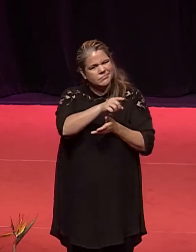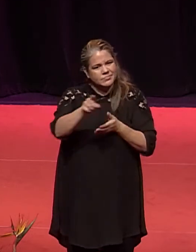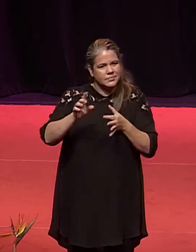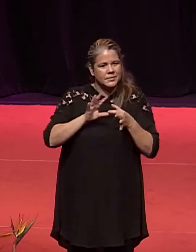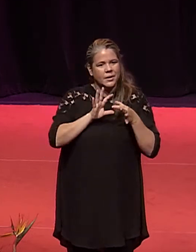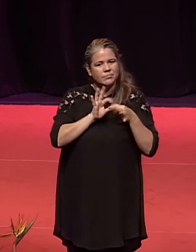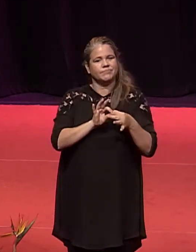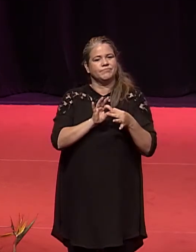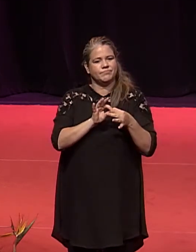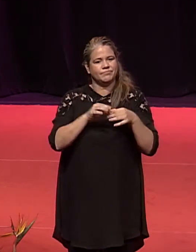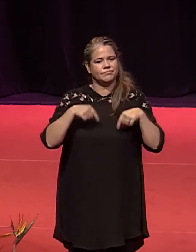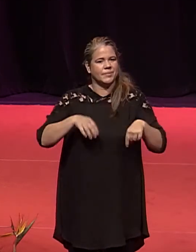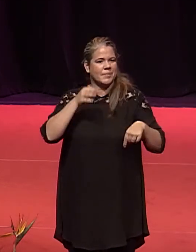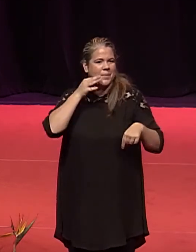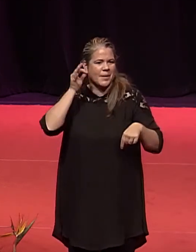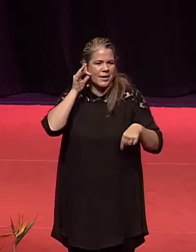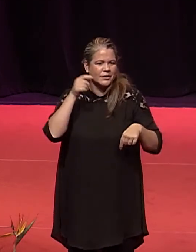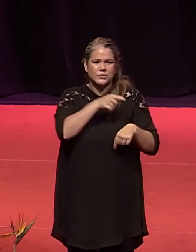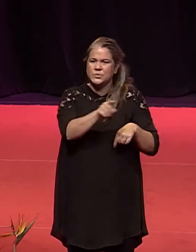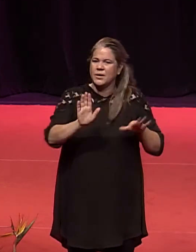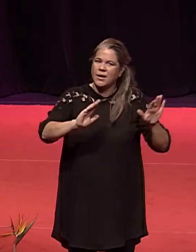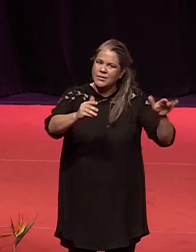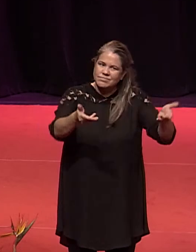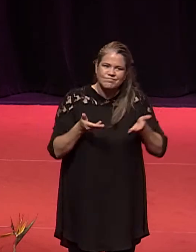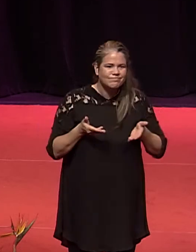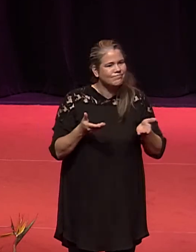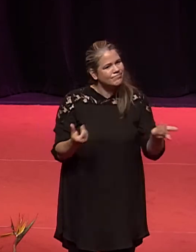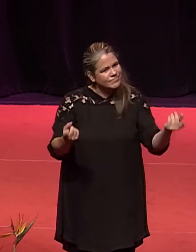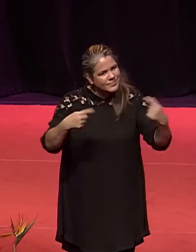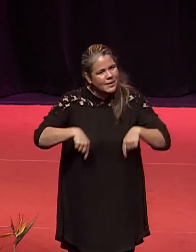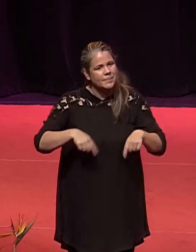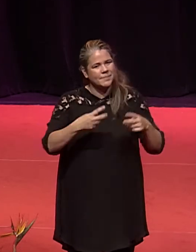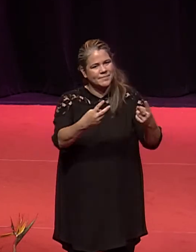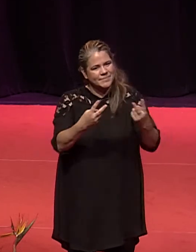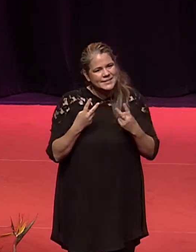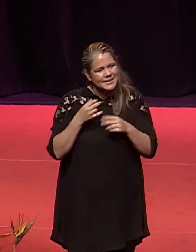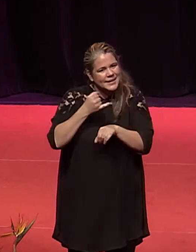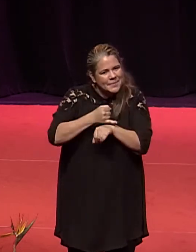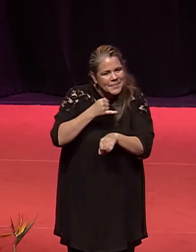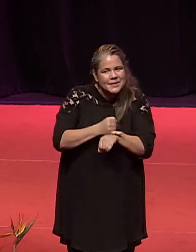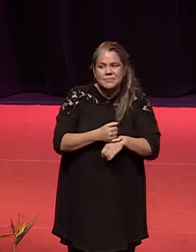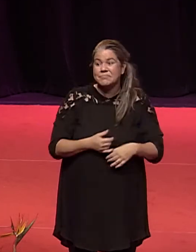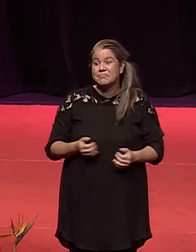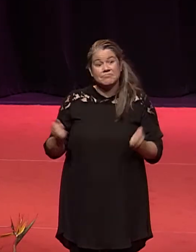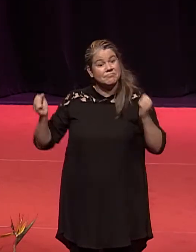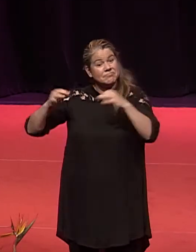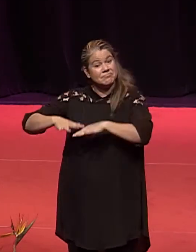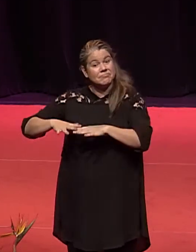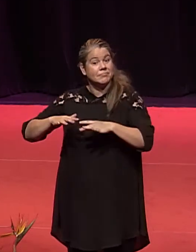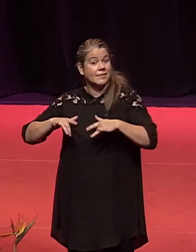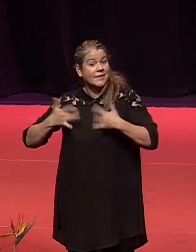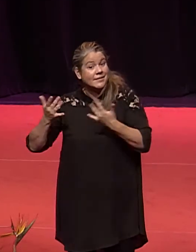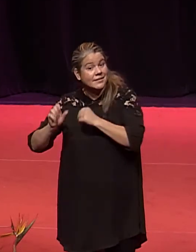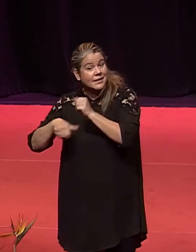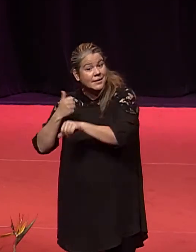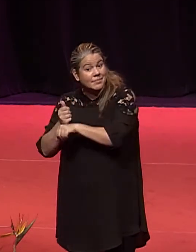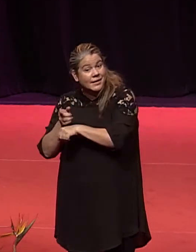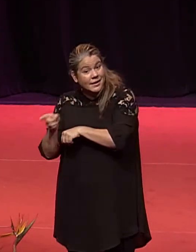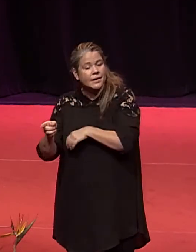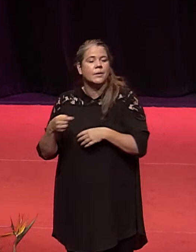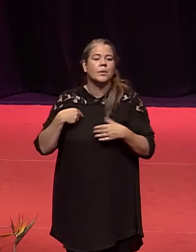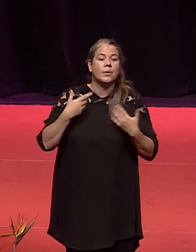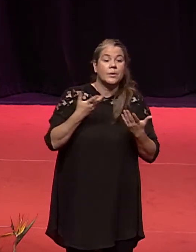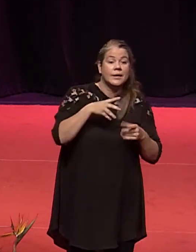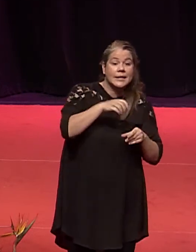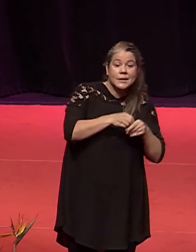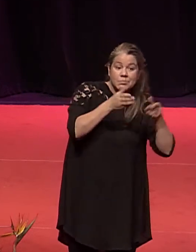college. You have an open invitation to come back to visit the campus, attend alumni events, and stay connected in